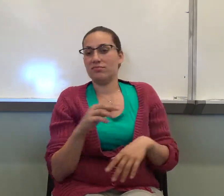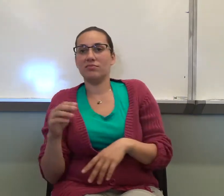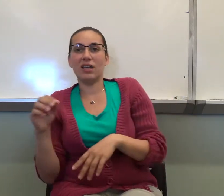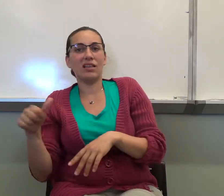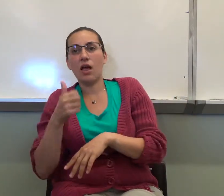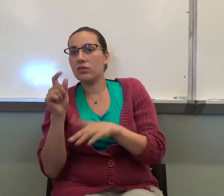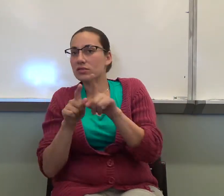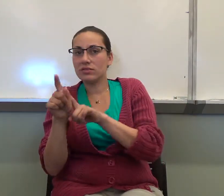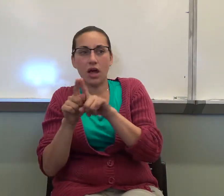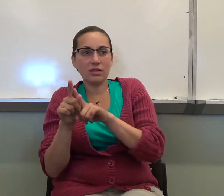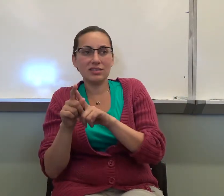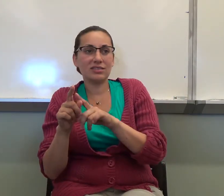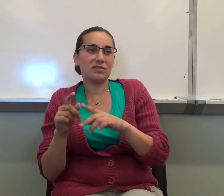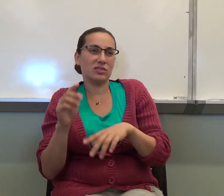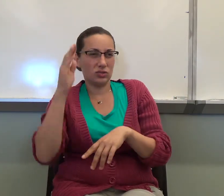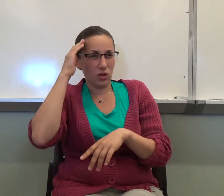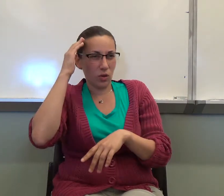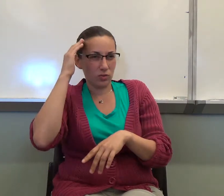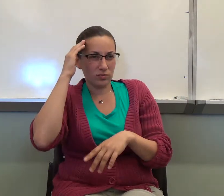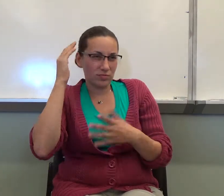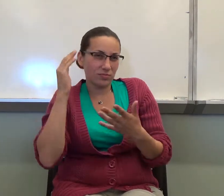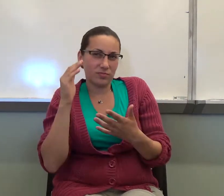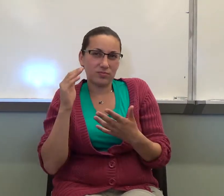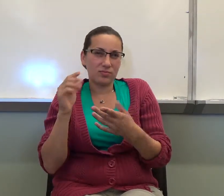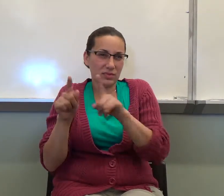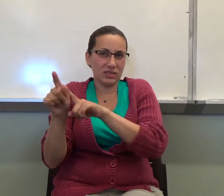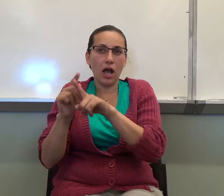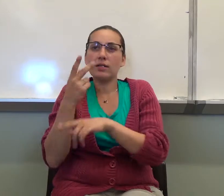you're going to put them in different drawers. Now the guys don't understand this, but everyone does.